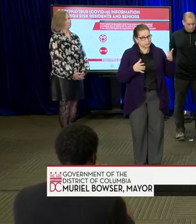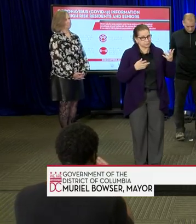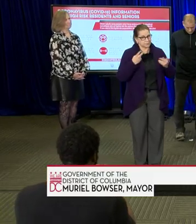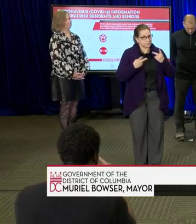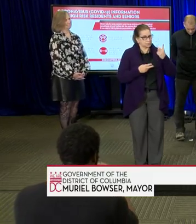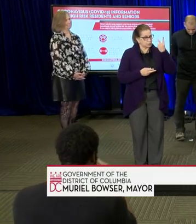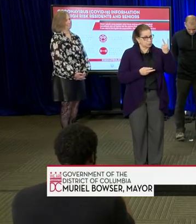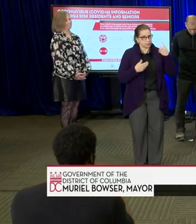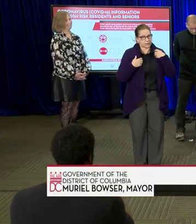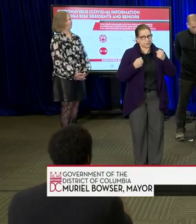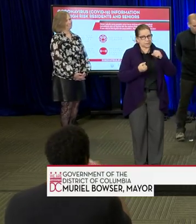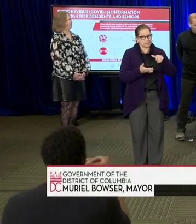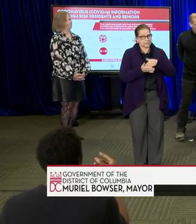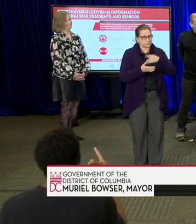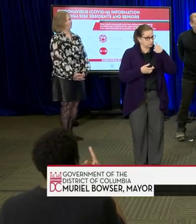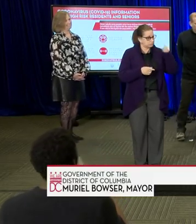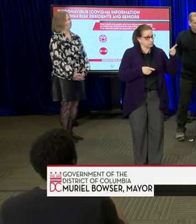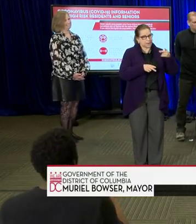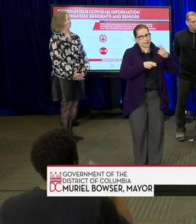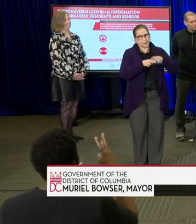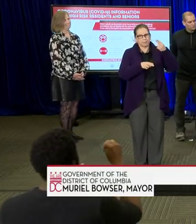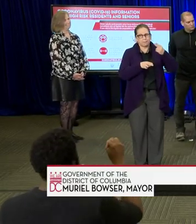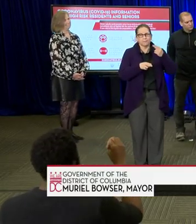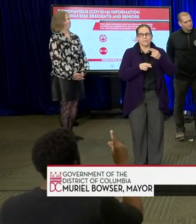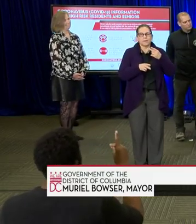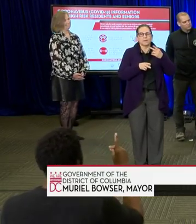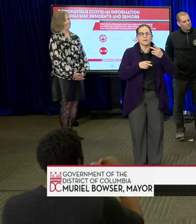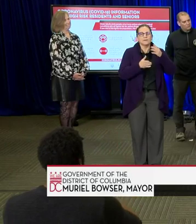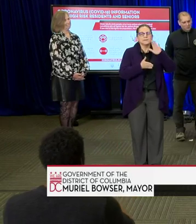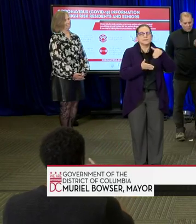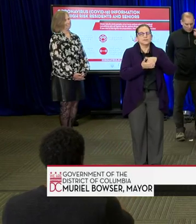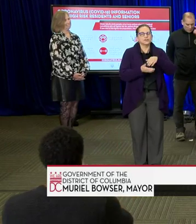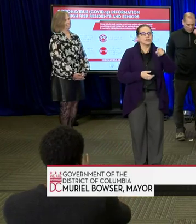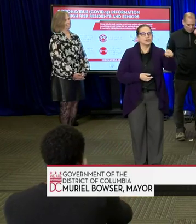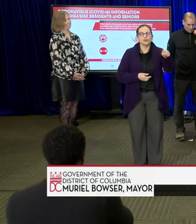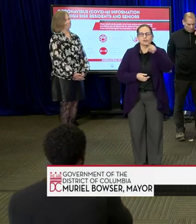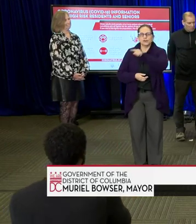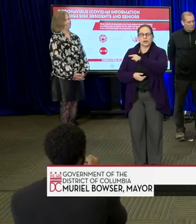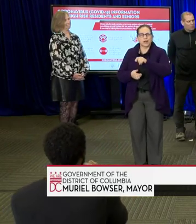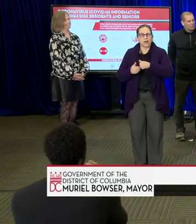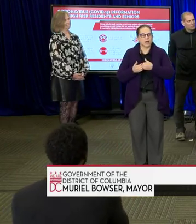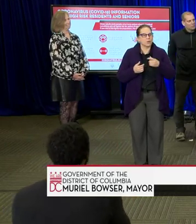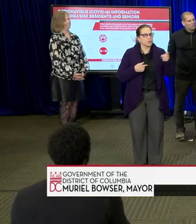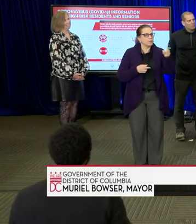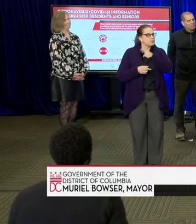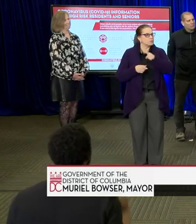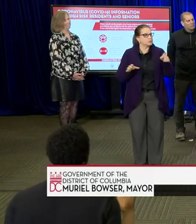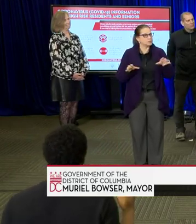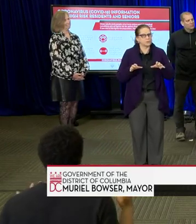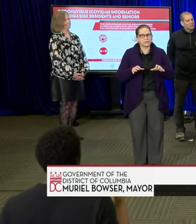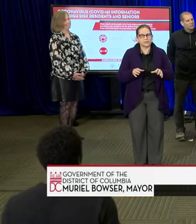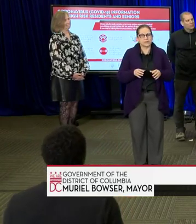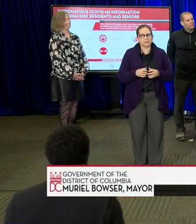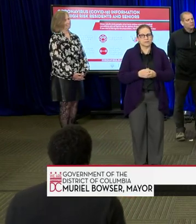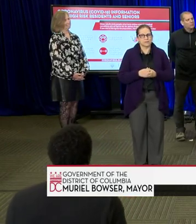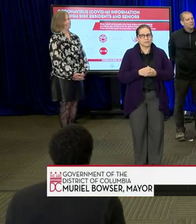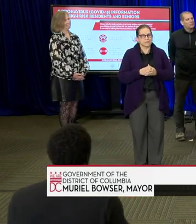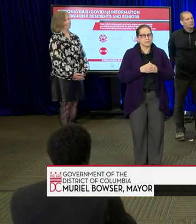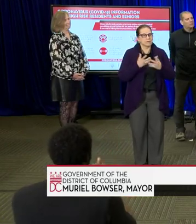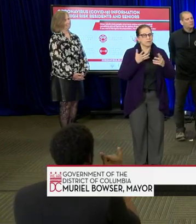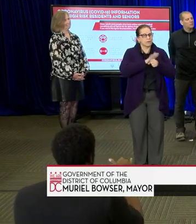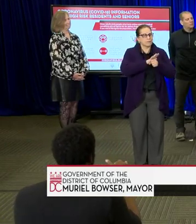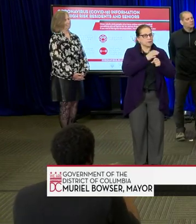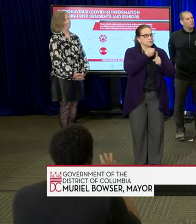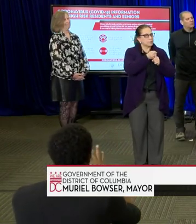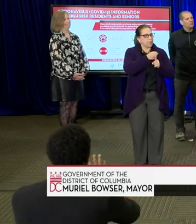What are you saying as far as stress on staff? Just anecdotally, we're hearing from patients who say, staff are rude